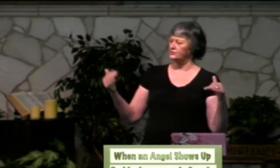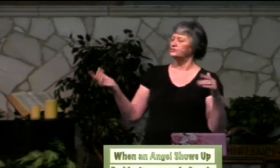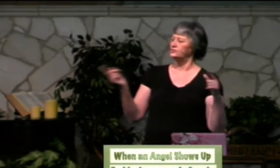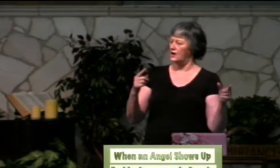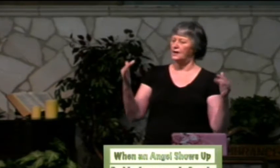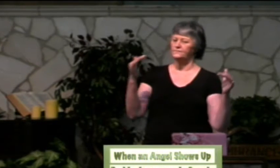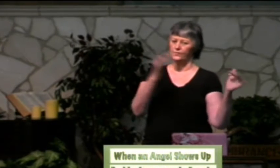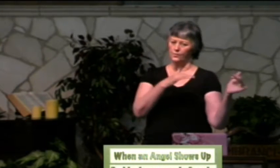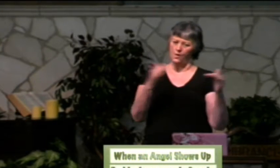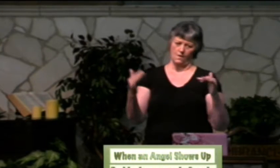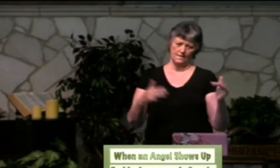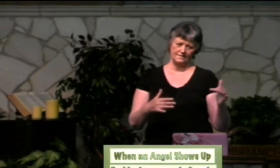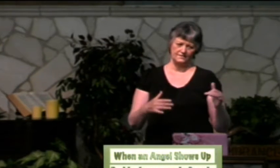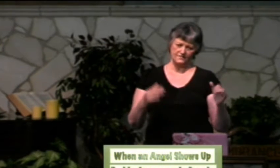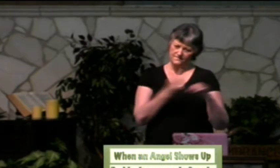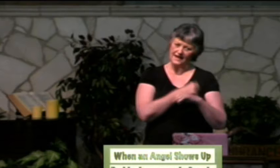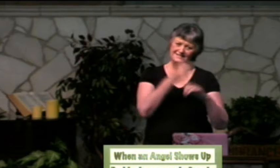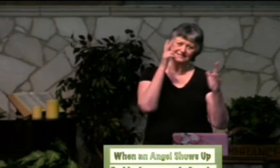who come for war to fight Satan.